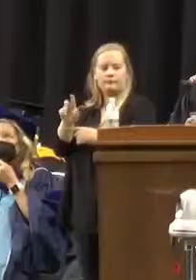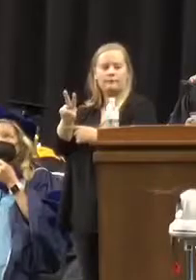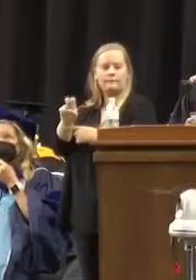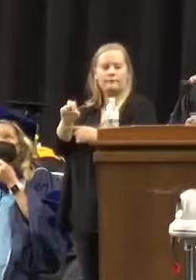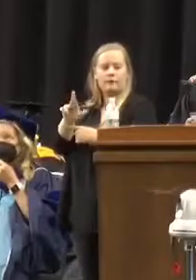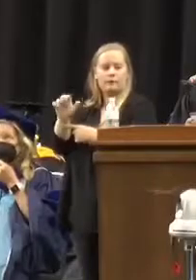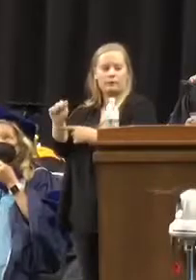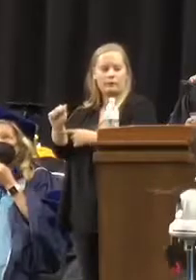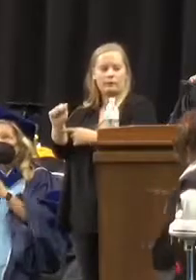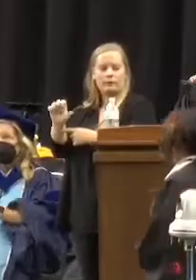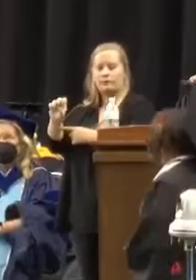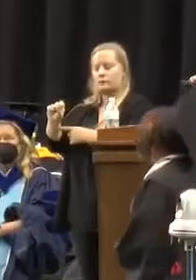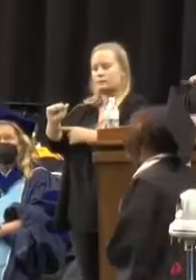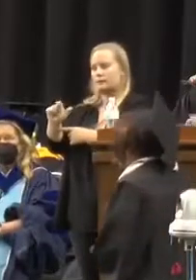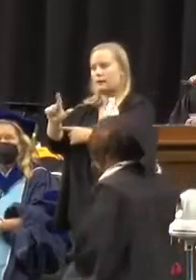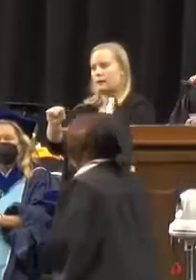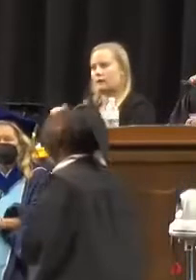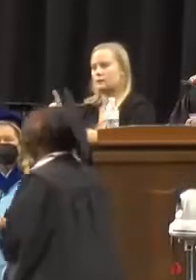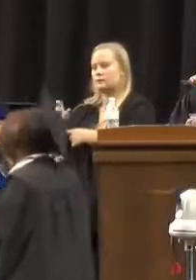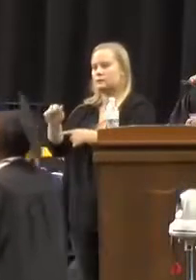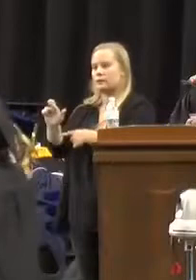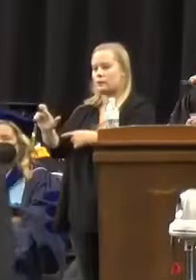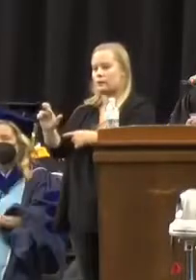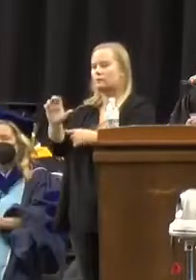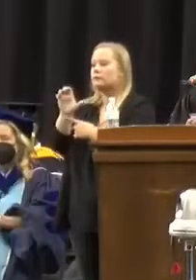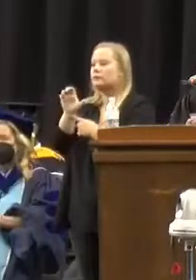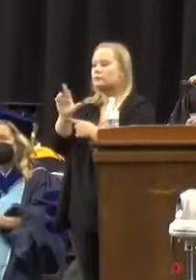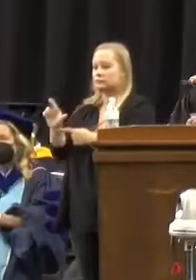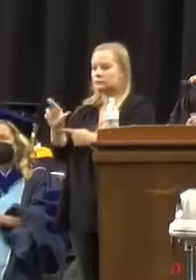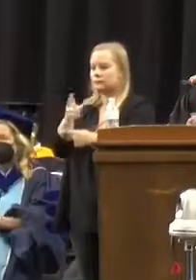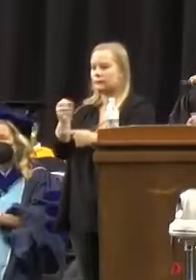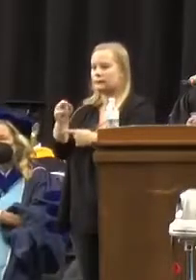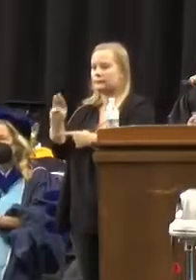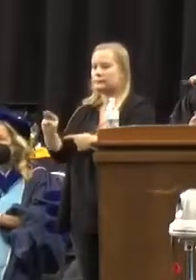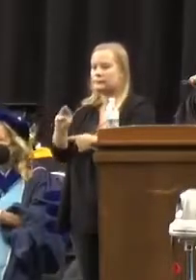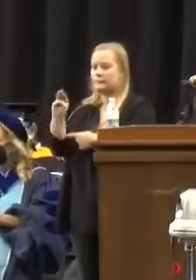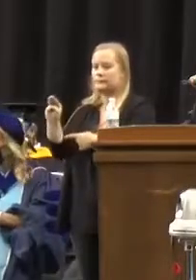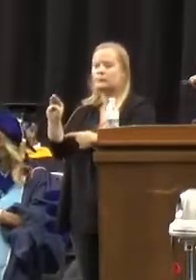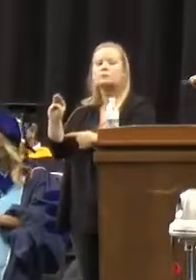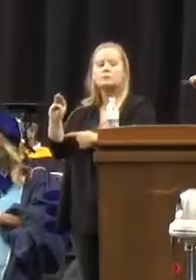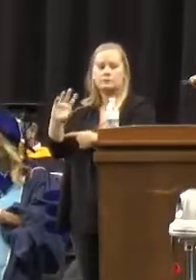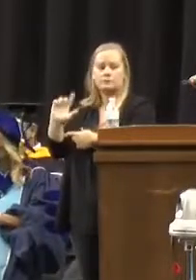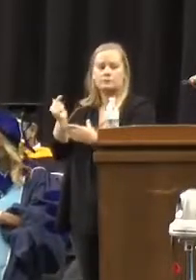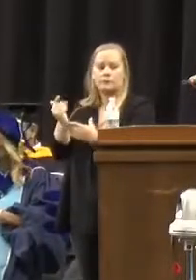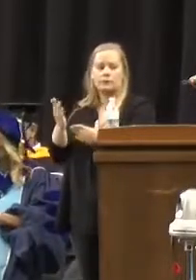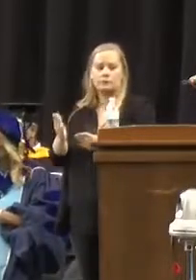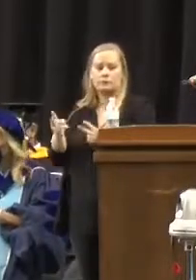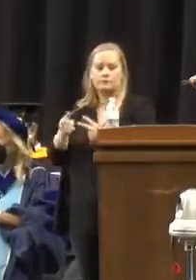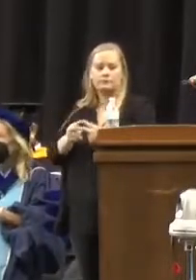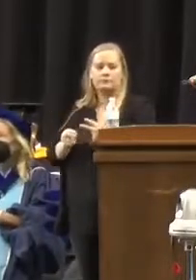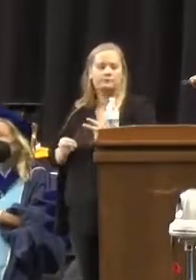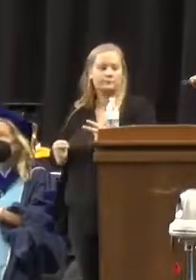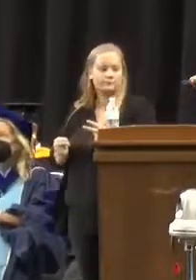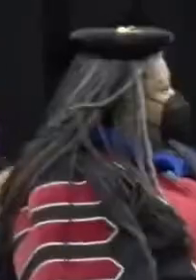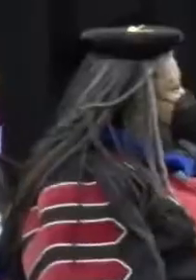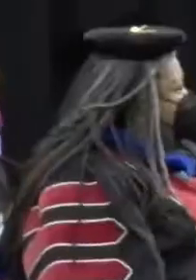Silveria Faye Salazar, Crimson Scholar, Meritorious Graduate.